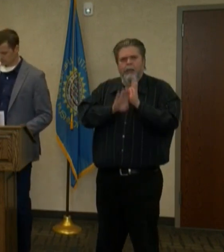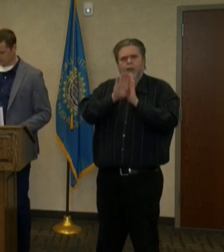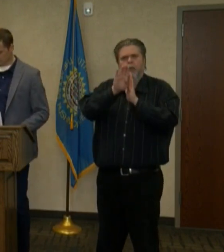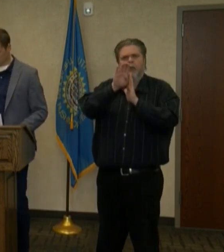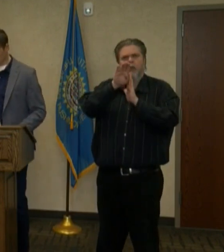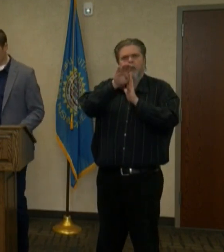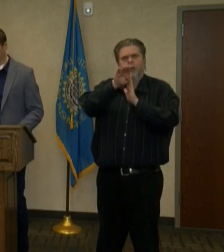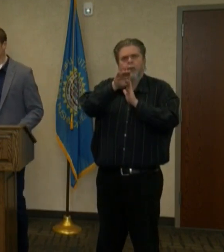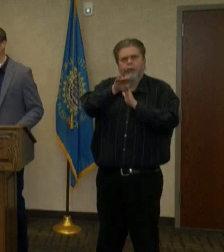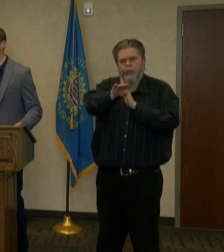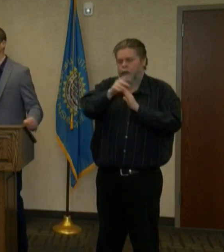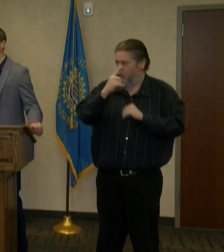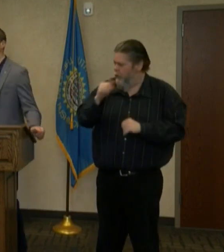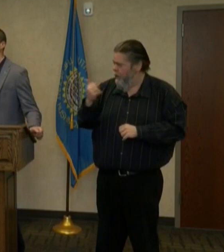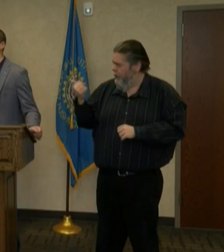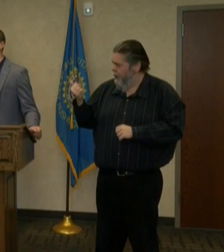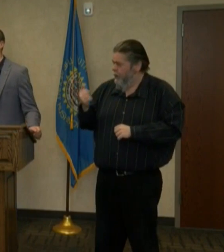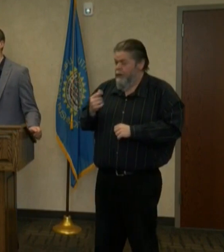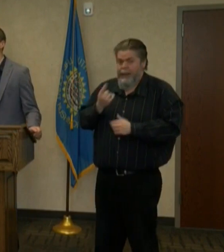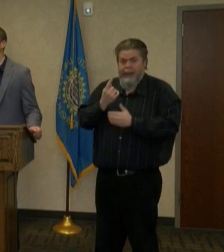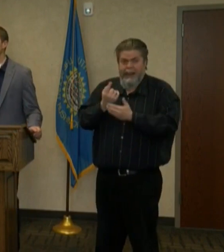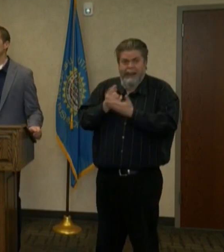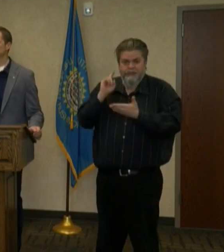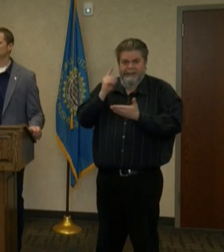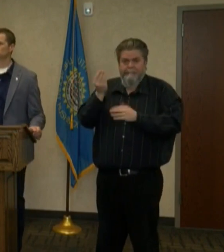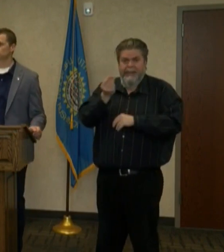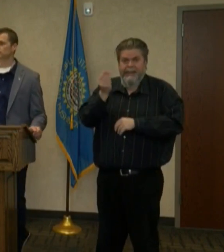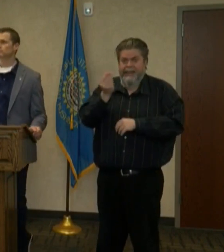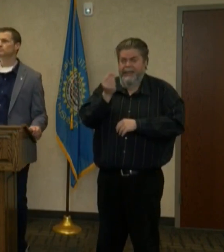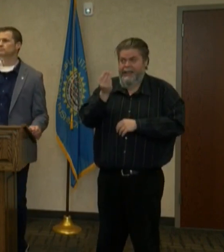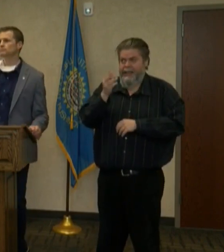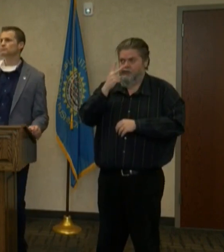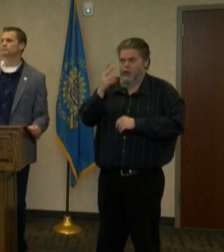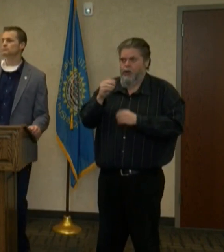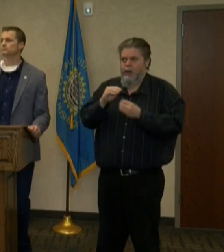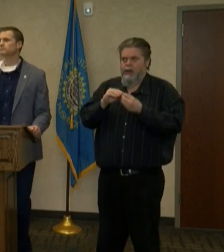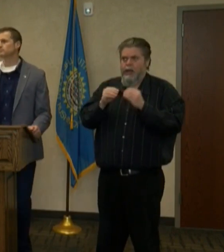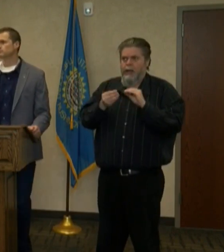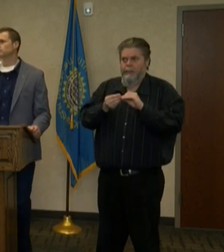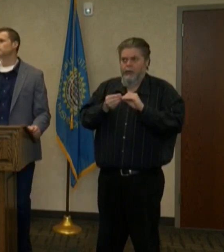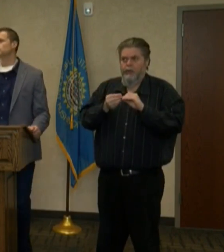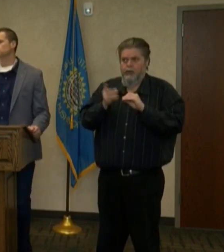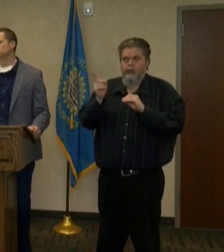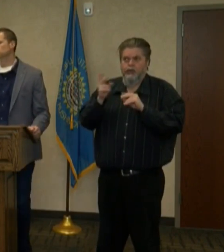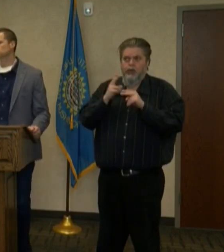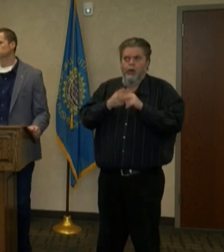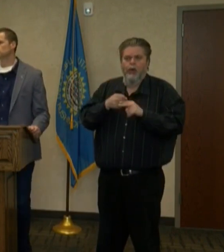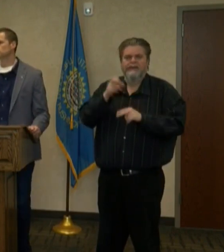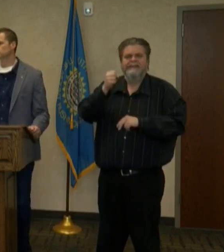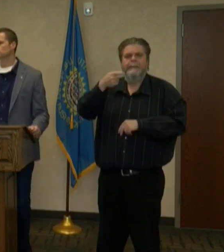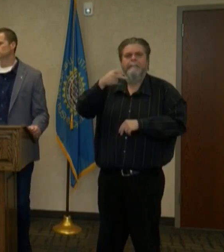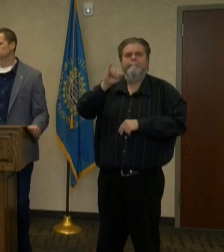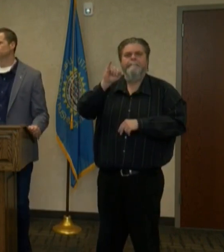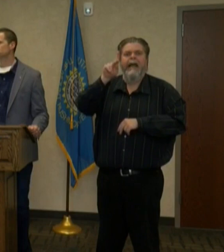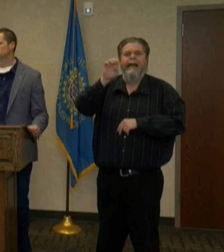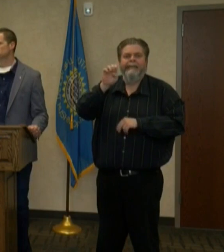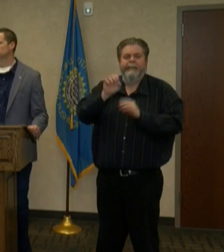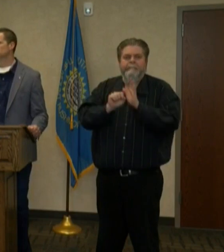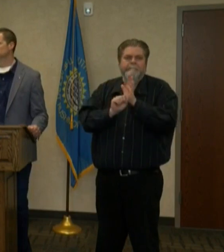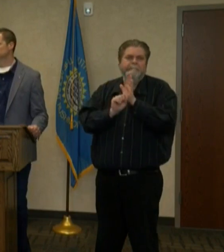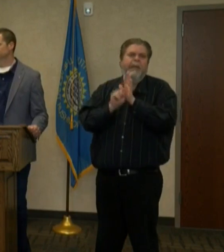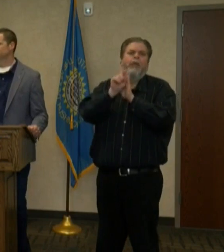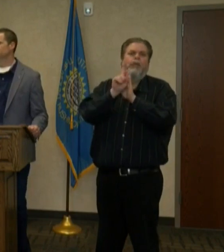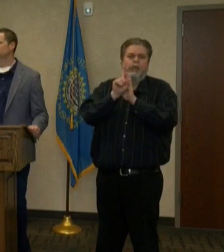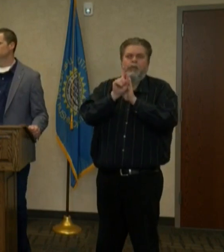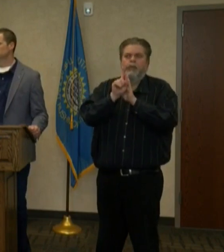the curve, and I know last week, I think it was last Monday, those numbers ended up, and you actually called it a spike. What you saw was a spike. Now